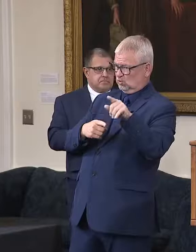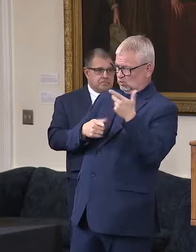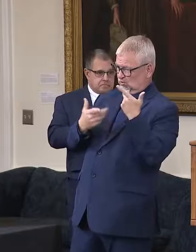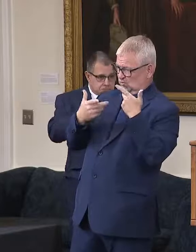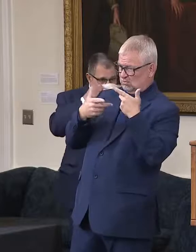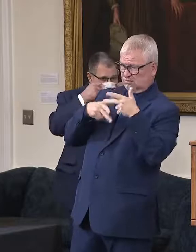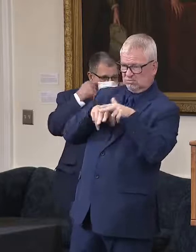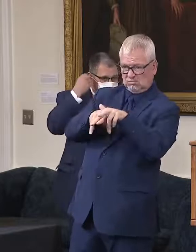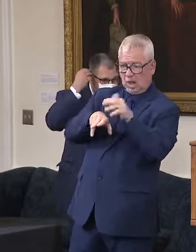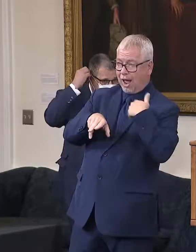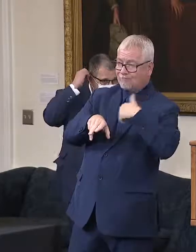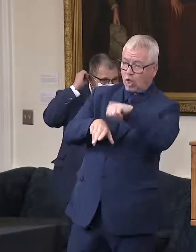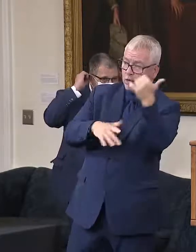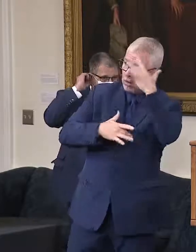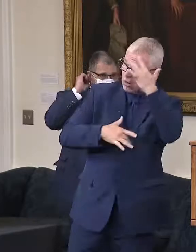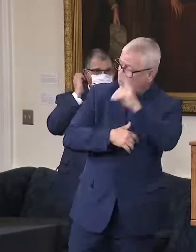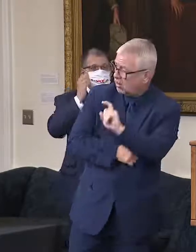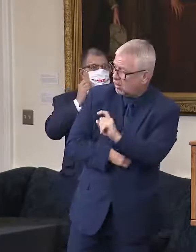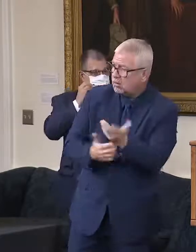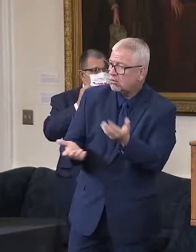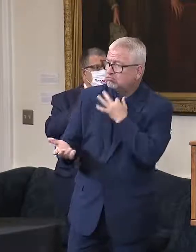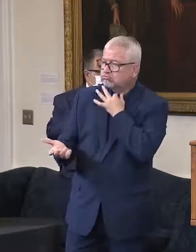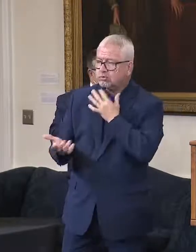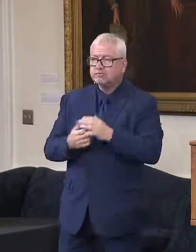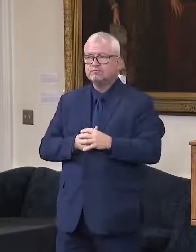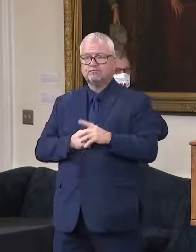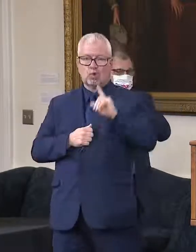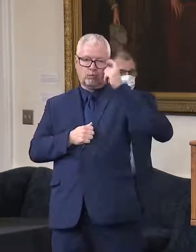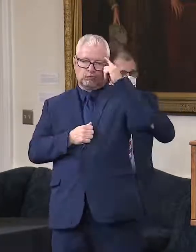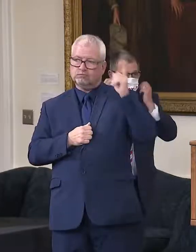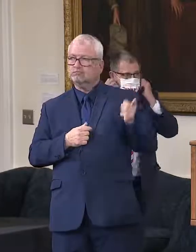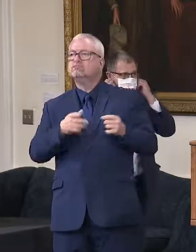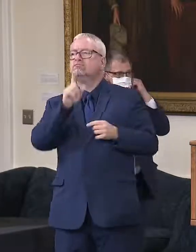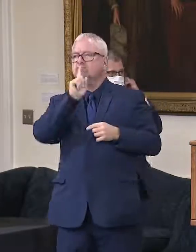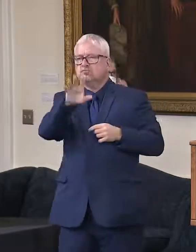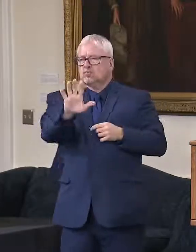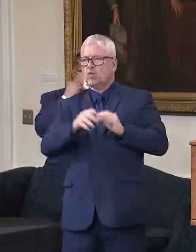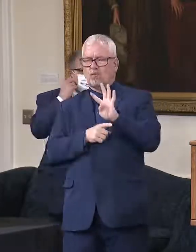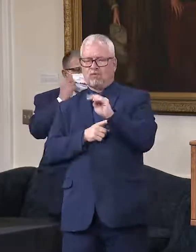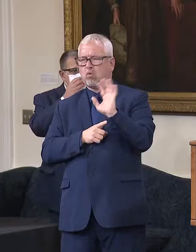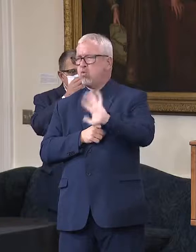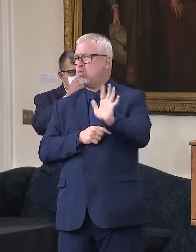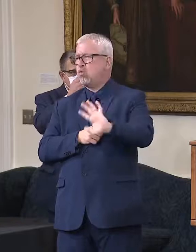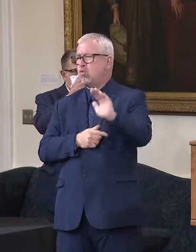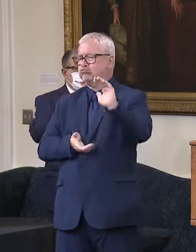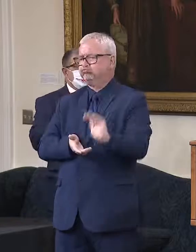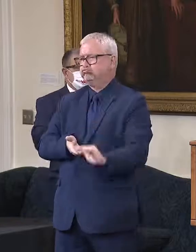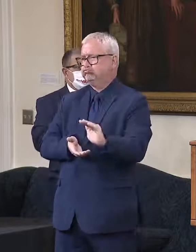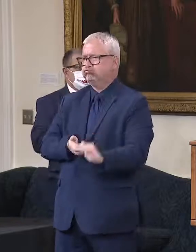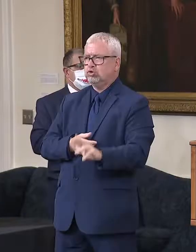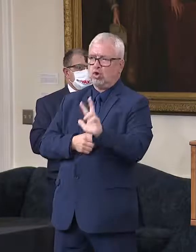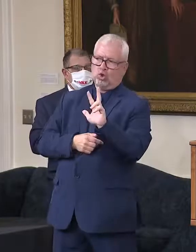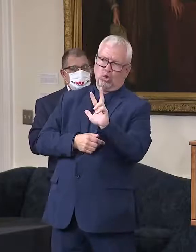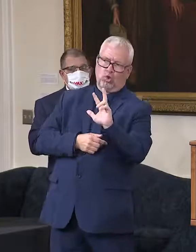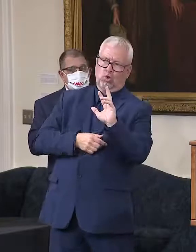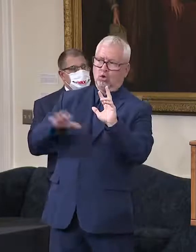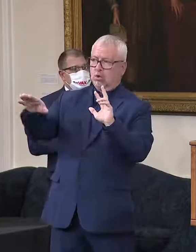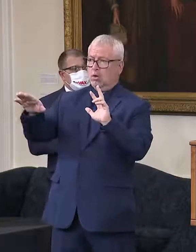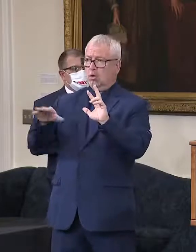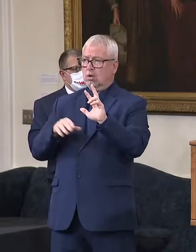No, the number was not quite accurate. It's somewhere closer to 30, I think just under 30%, not 40. But it's also